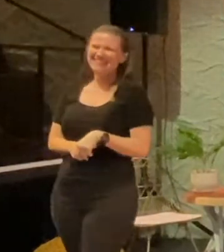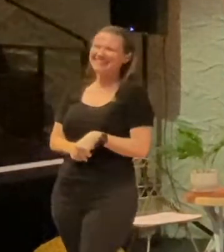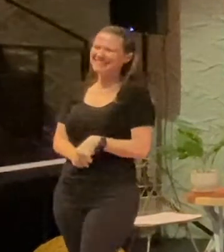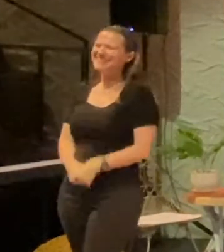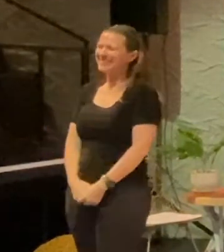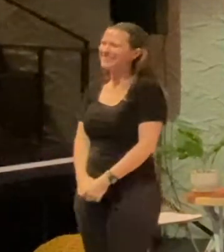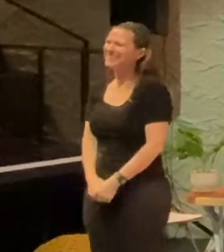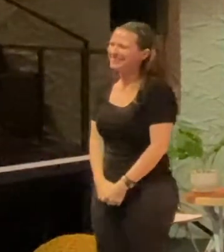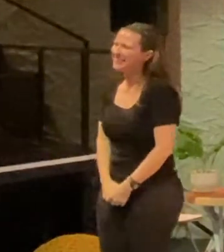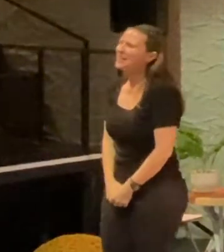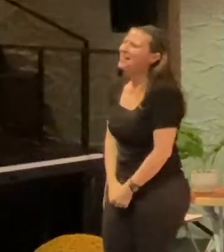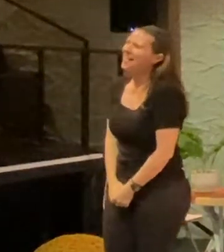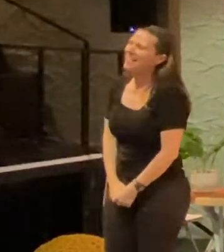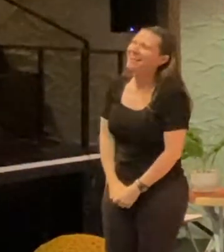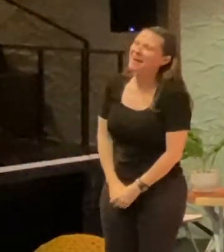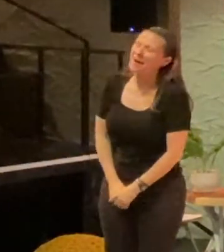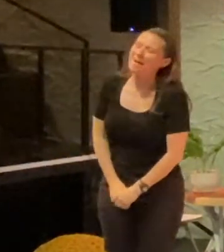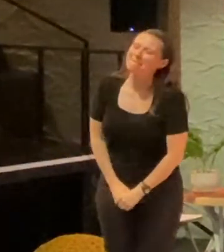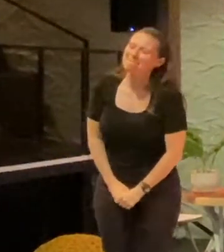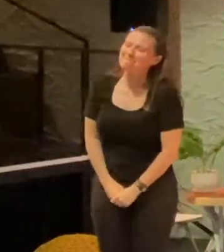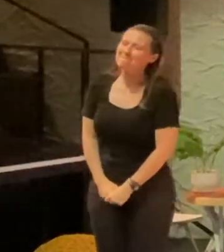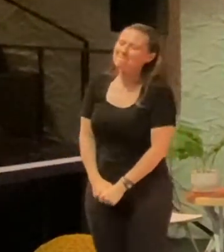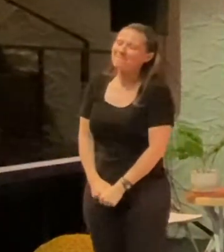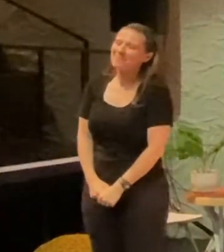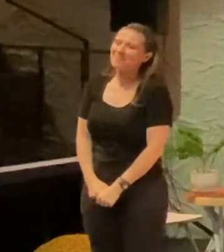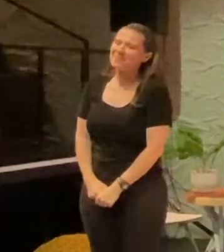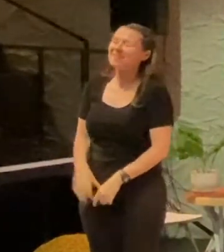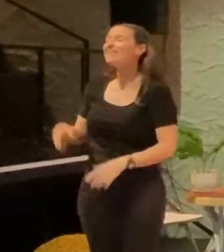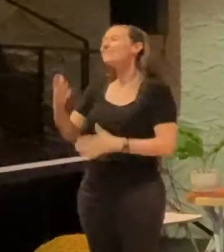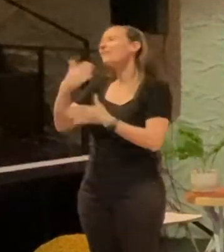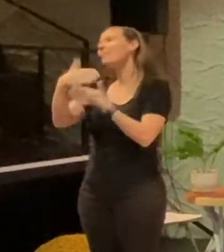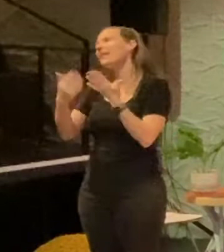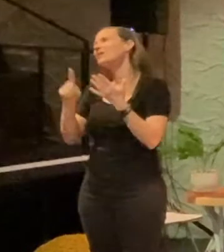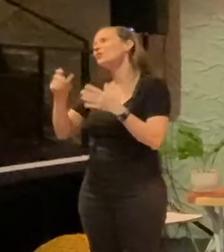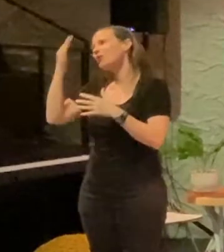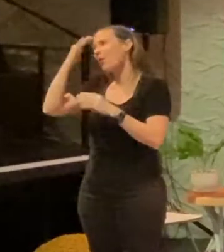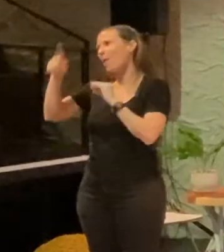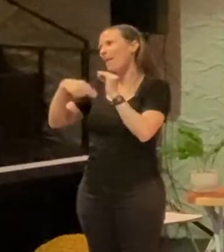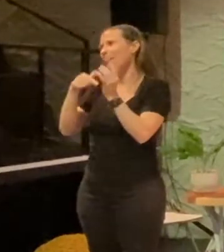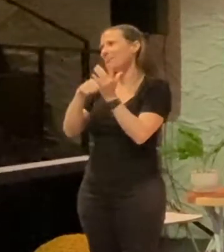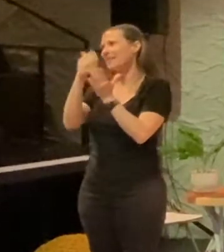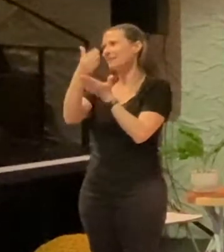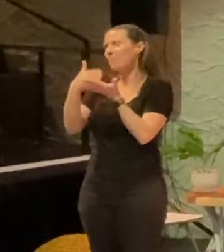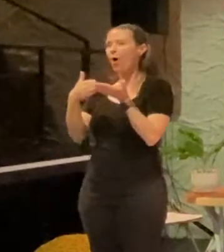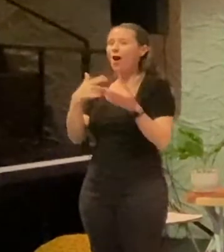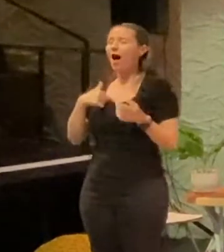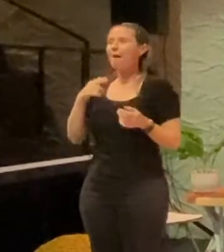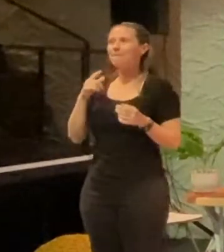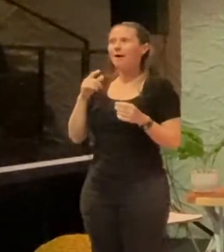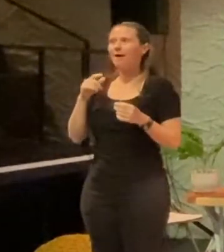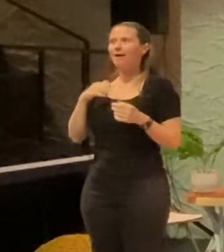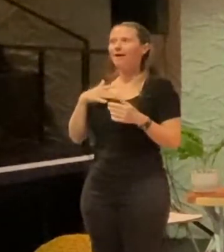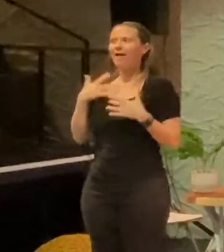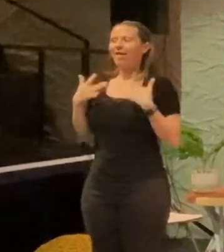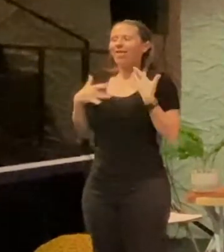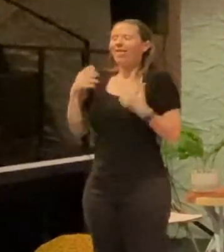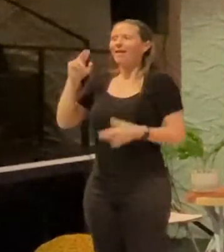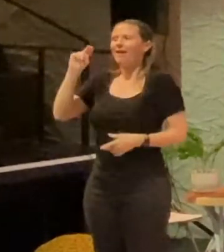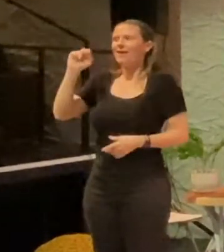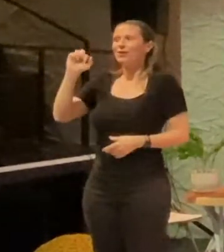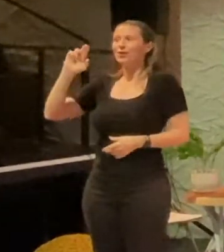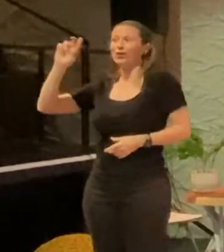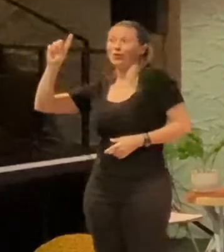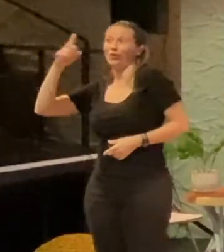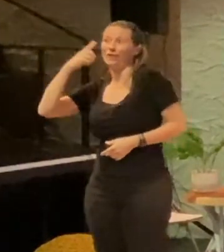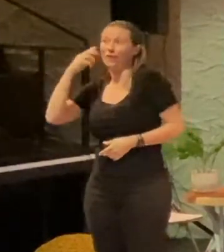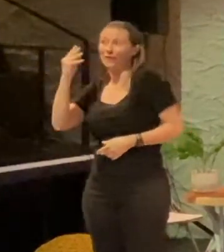Let me point out a few things that you should know about this riveting part of the gospel. Is it okay if I just nerd out on you for like 5 or 7 minutes?